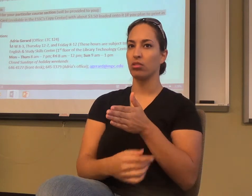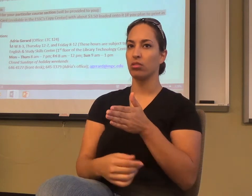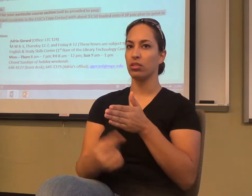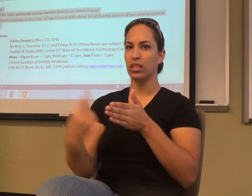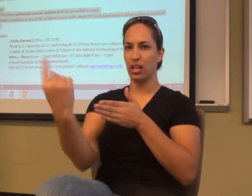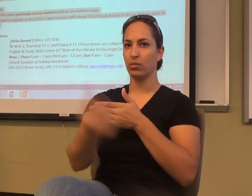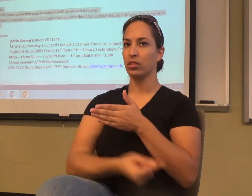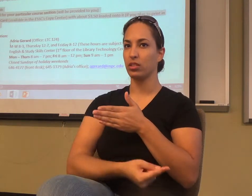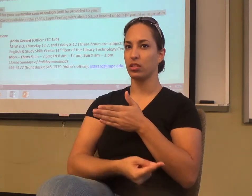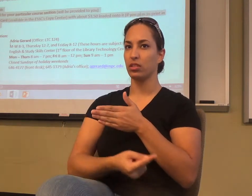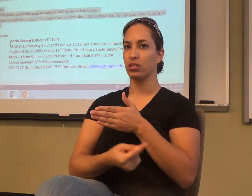for assignments.